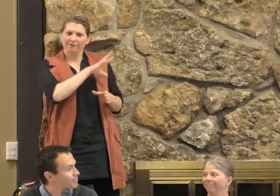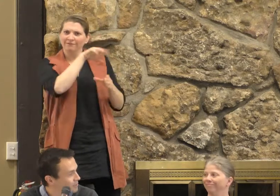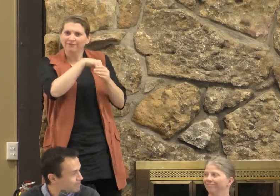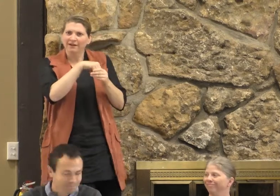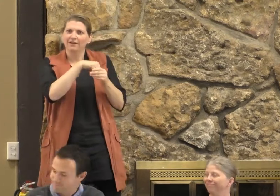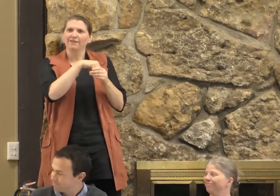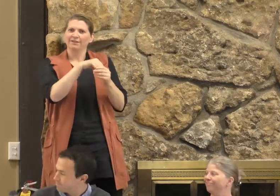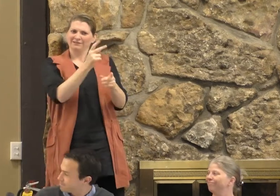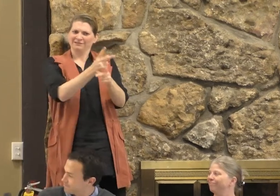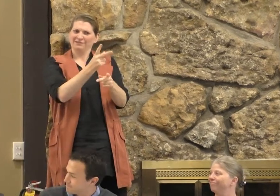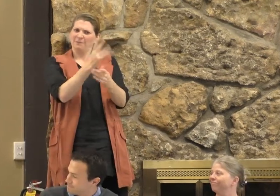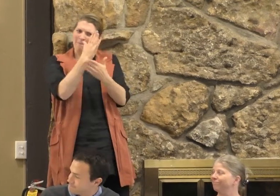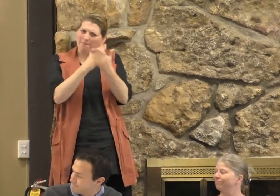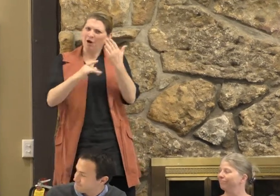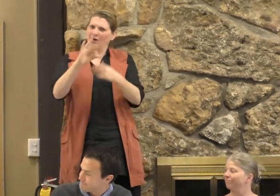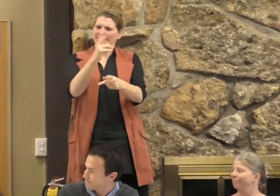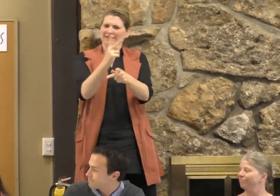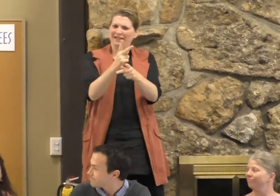so.